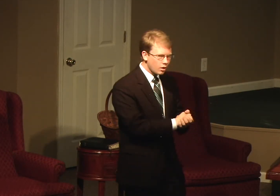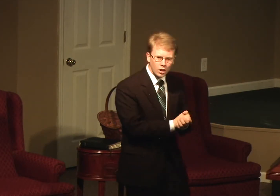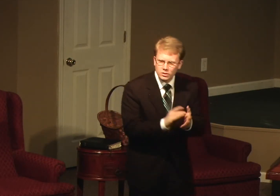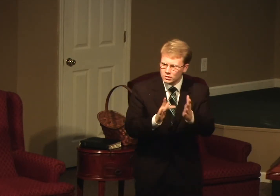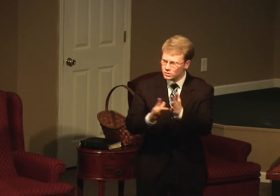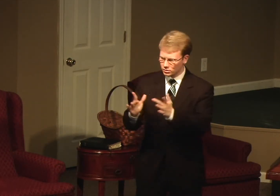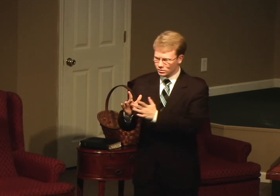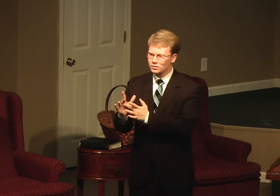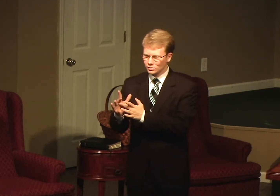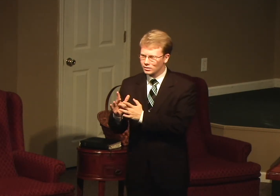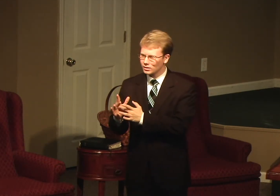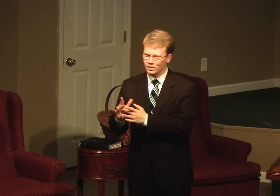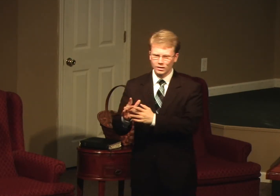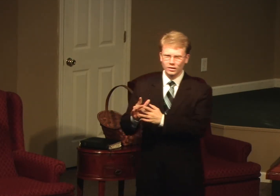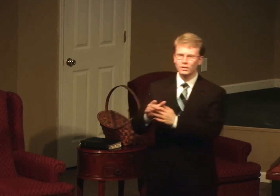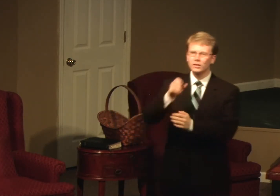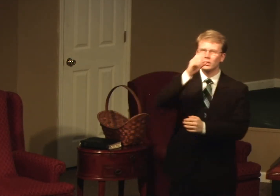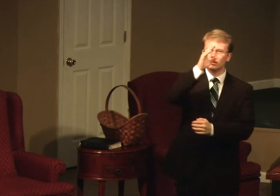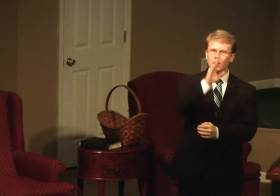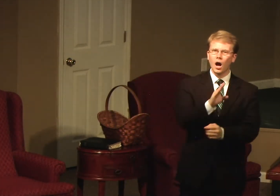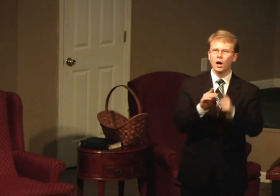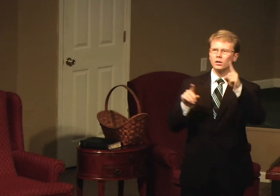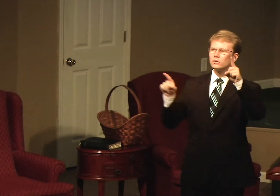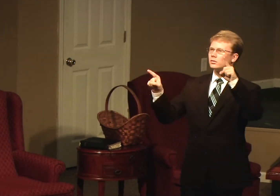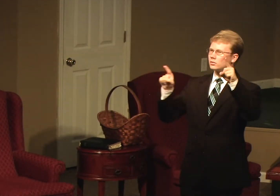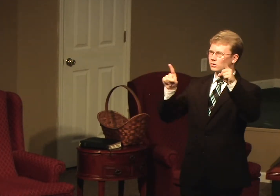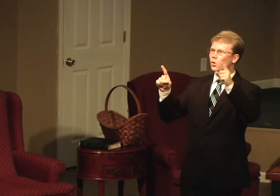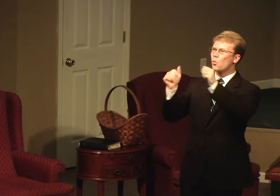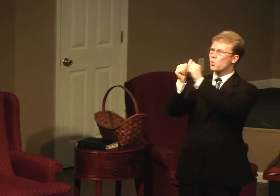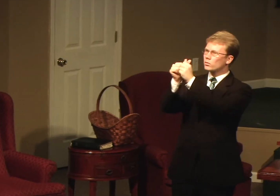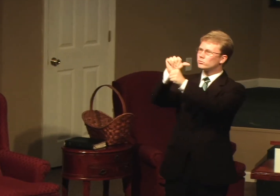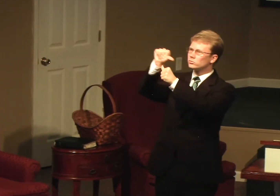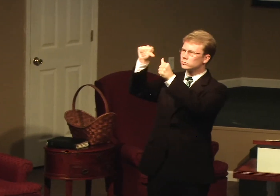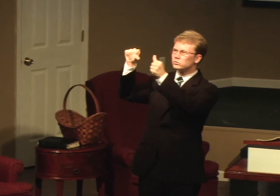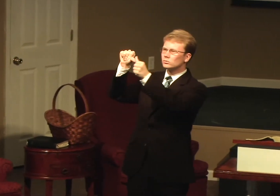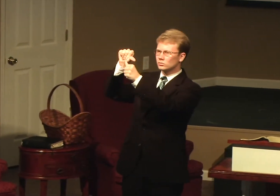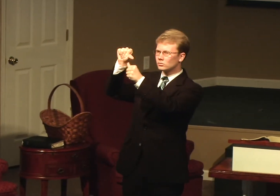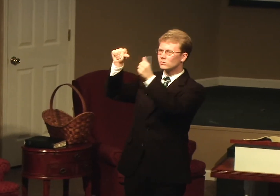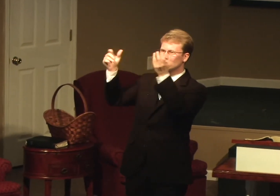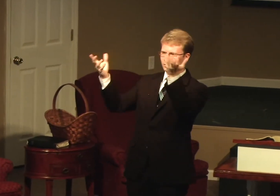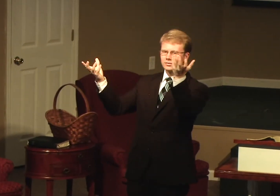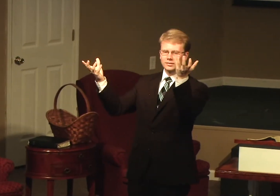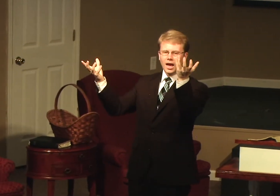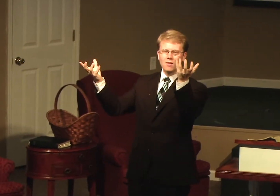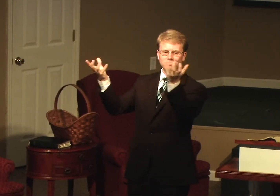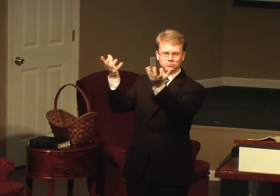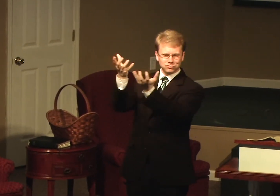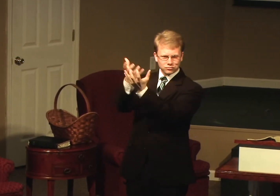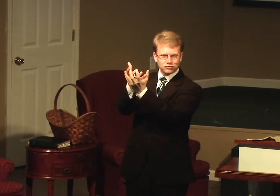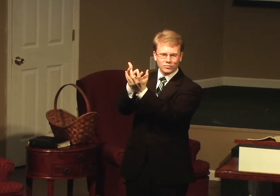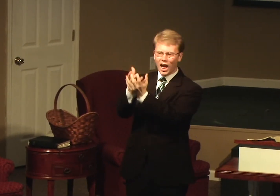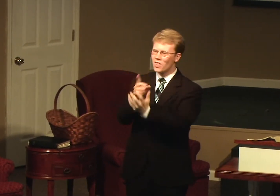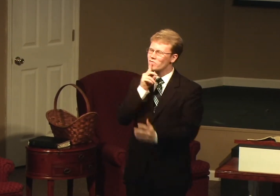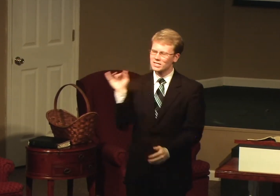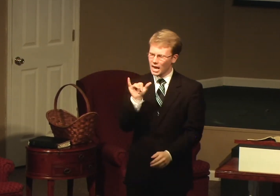But that's what it says. The God and the Father and the